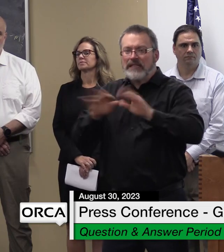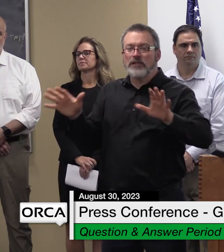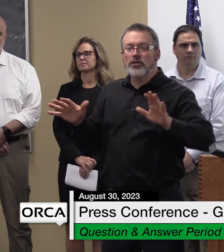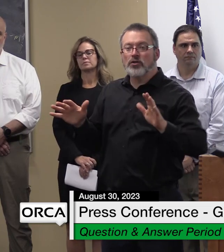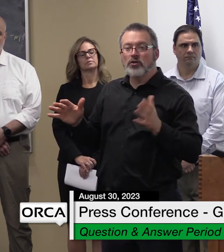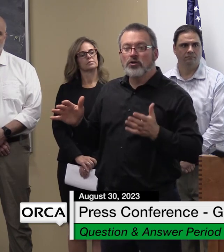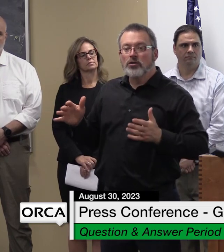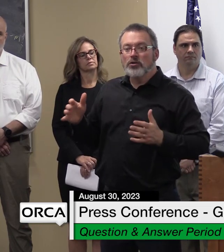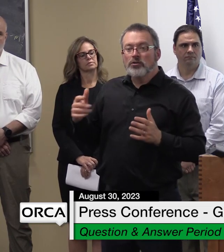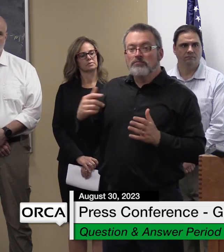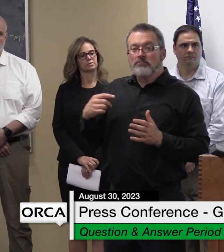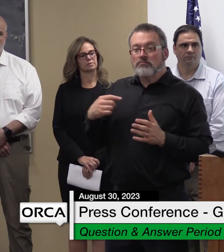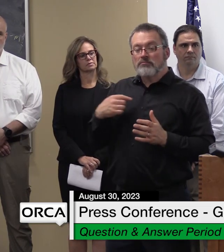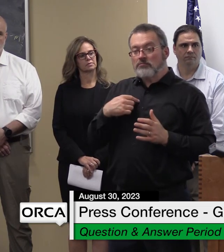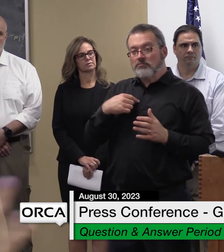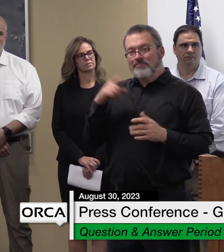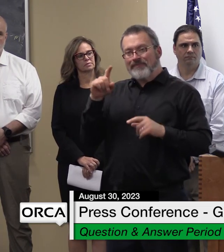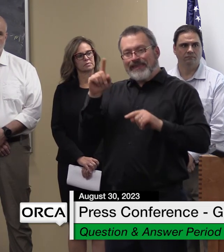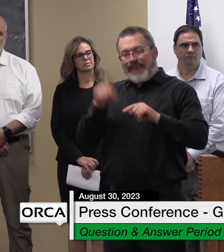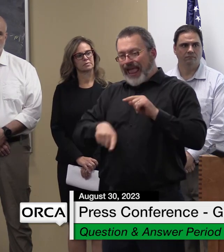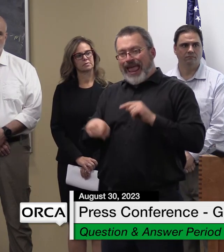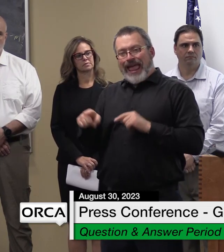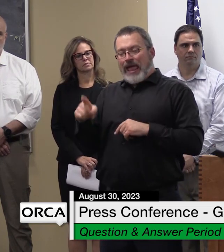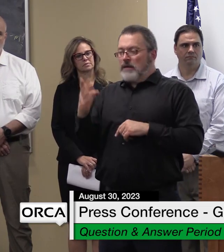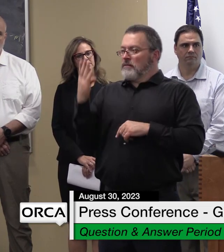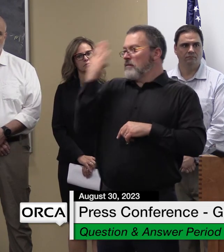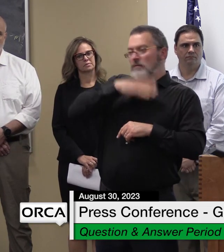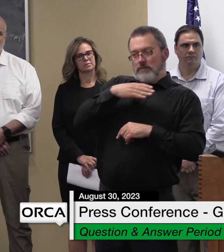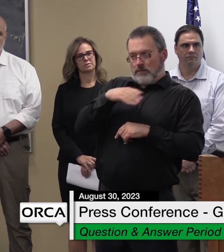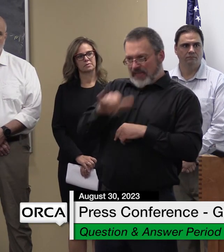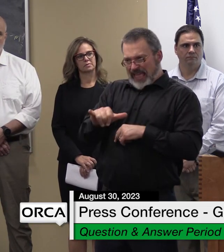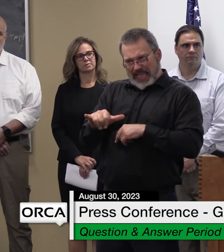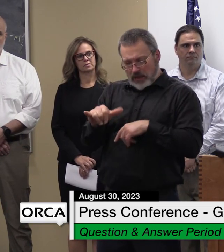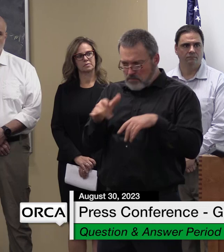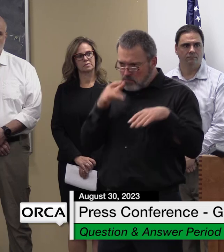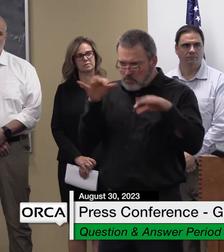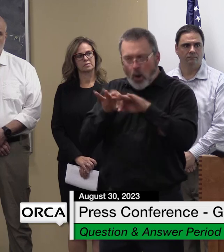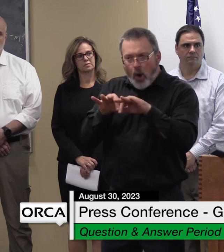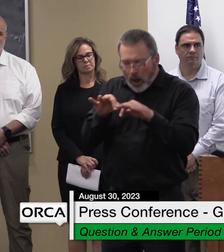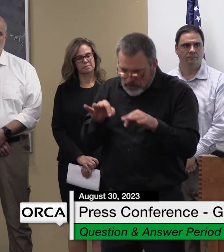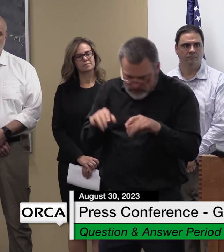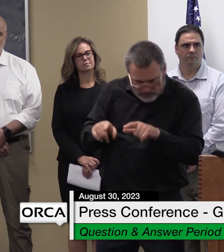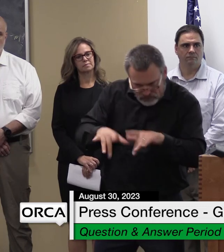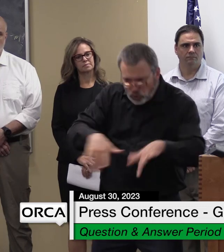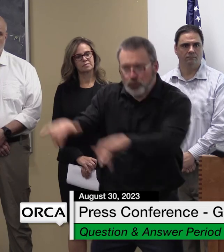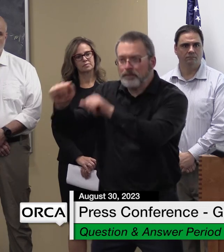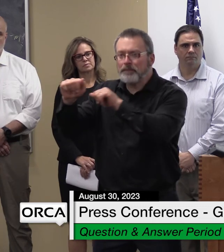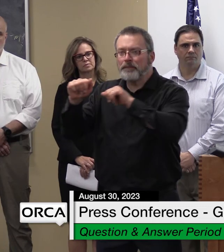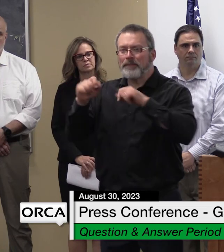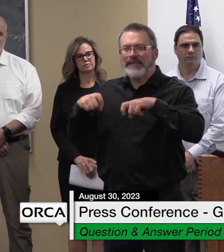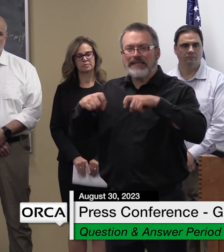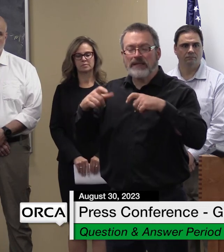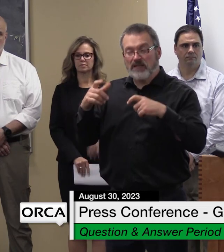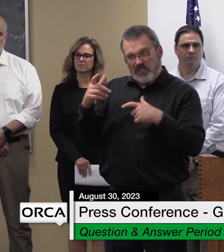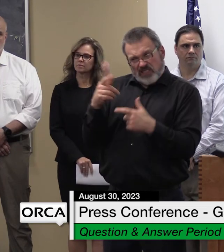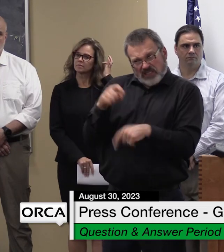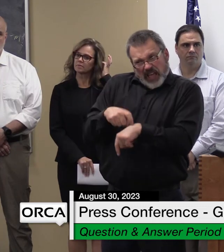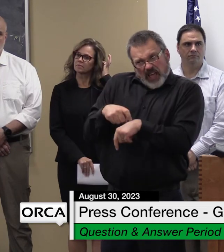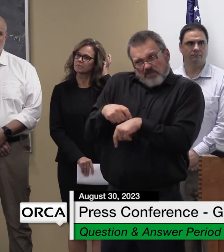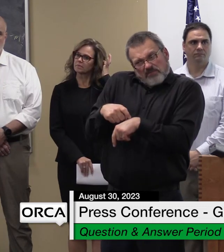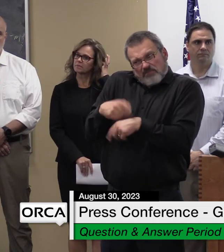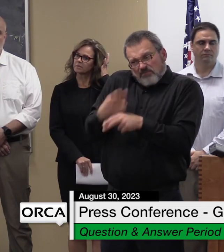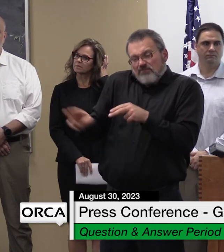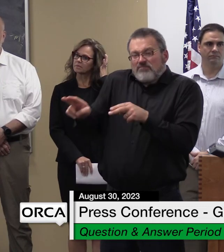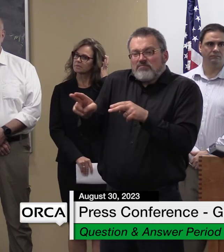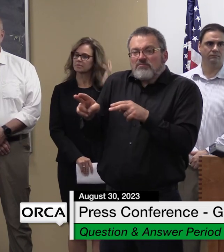storm infrastructure, is going to be critical that we vacuum that out. And that takes a lot of time and the appropriate equipment.